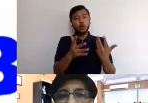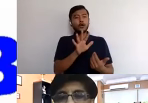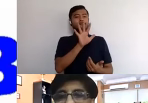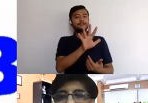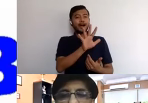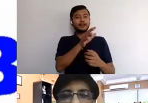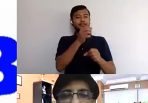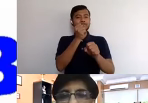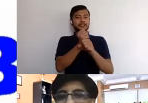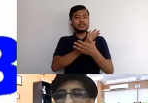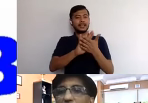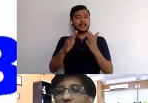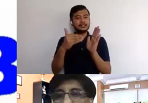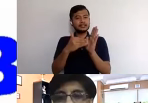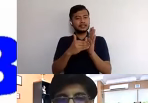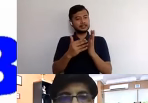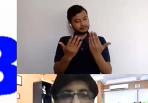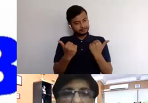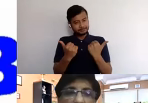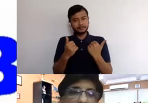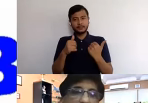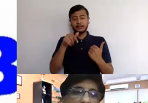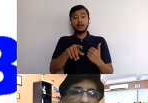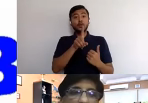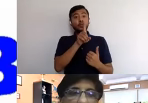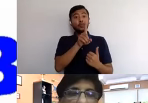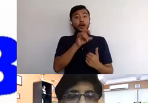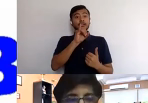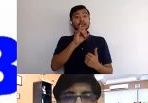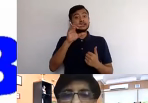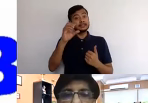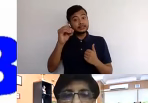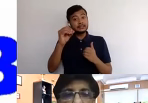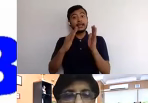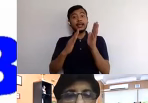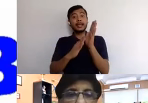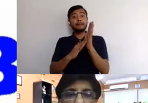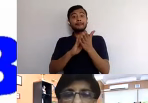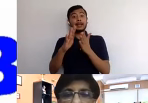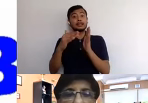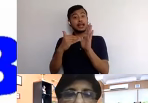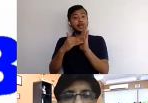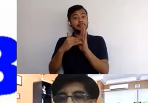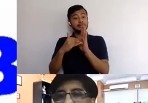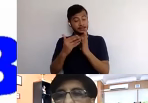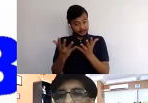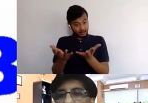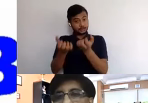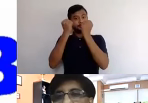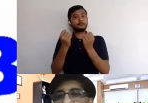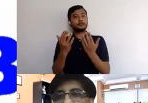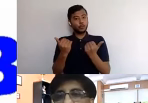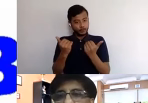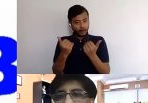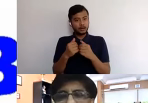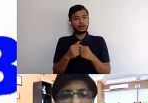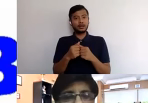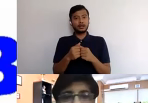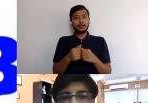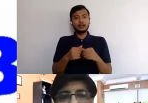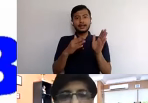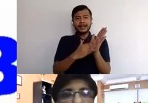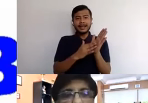large channel bandwidth. It can go up to 160 MHz. MU MIMO support. And also, you know, very